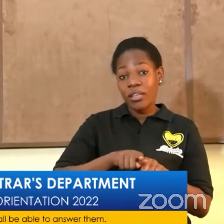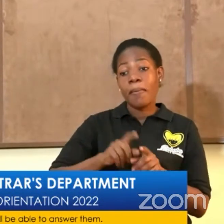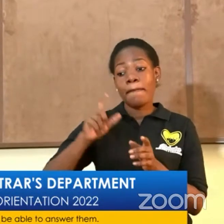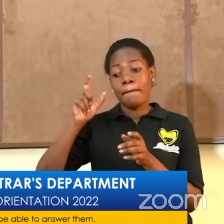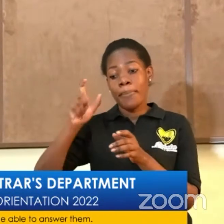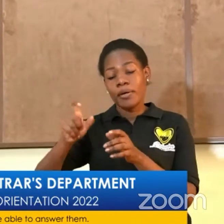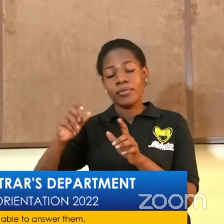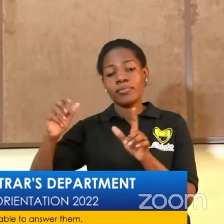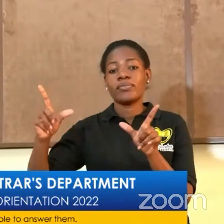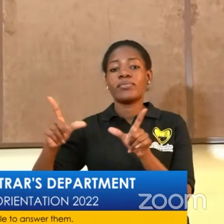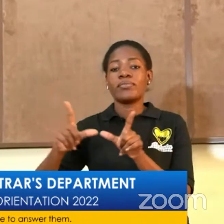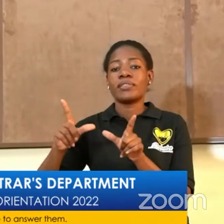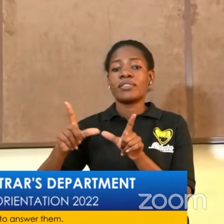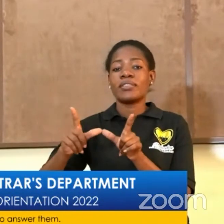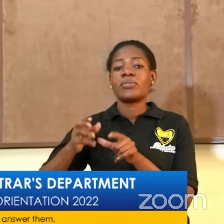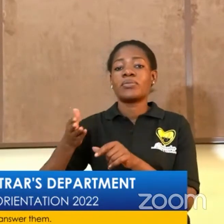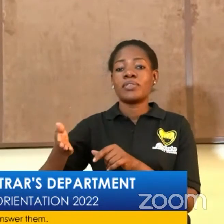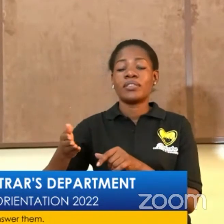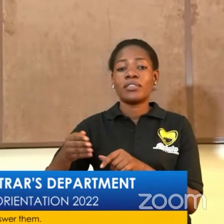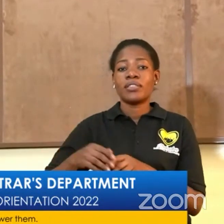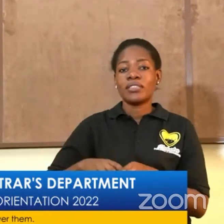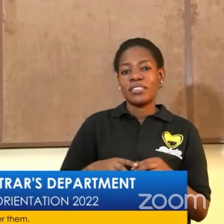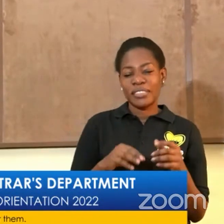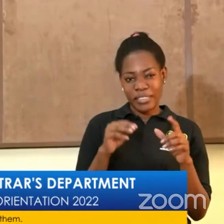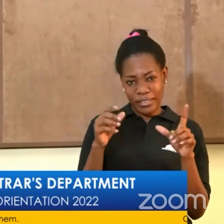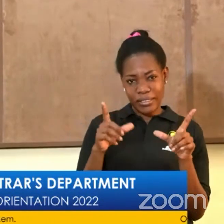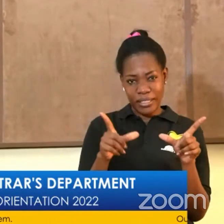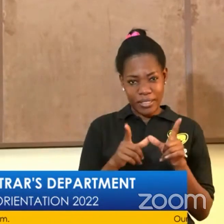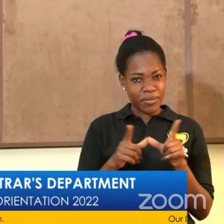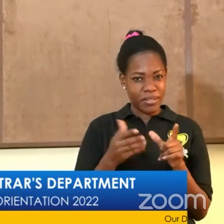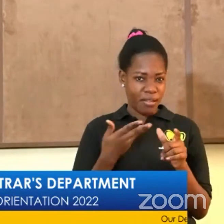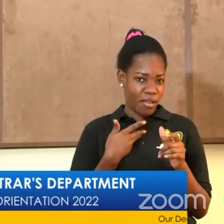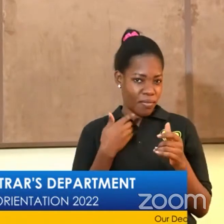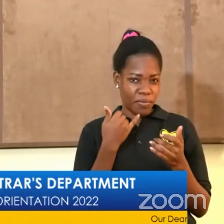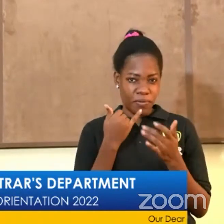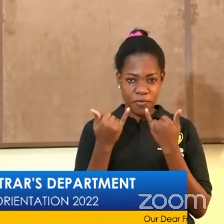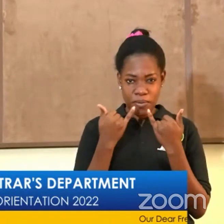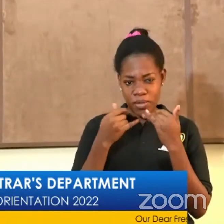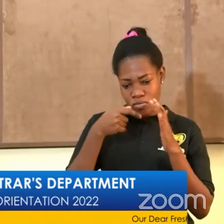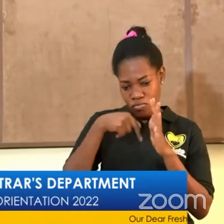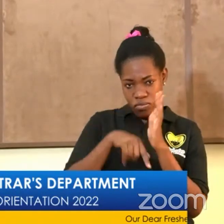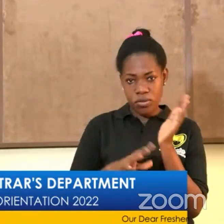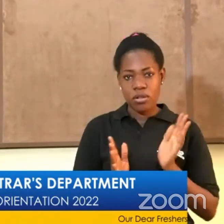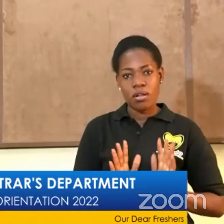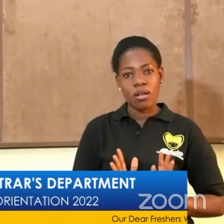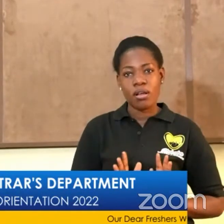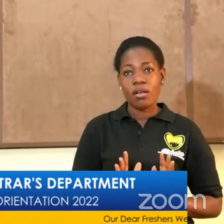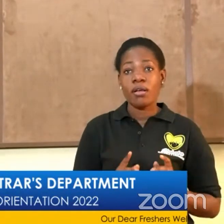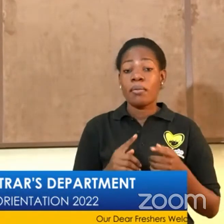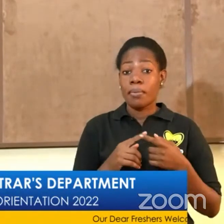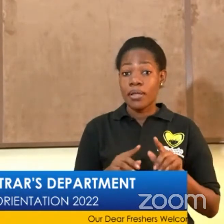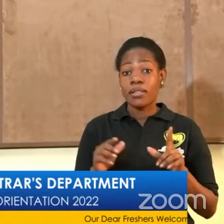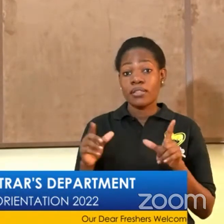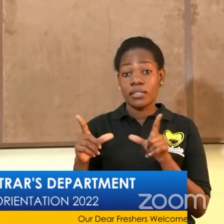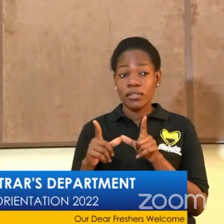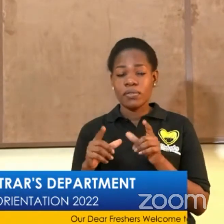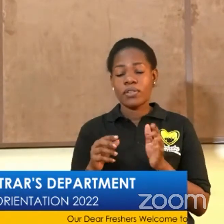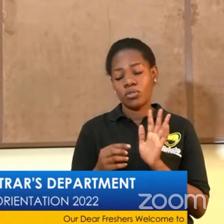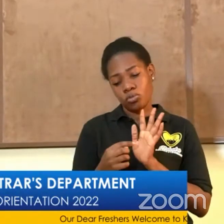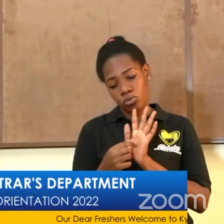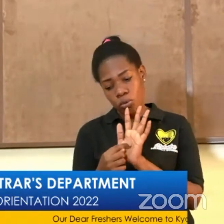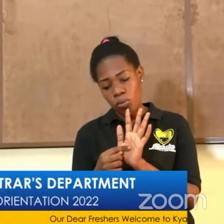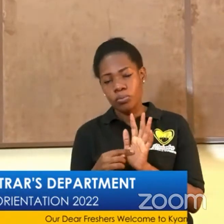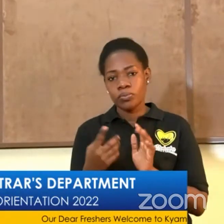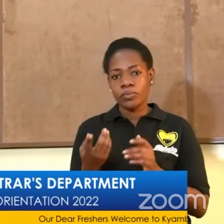The certificate does not have details. The certificate indicates your academic program, it indicates